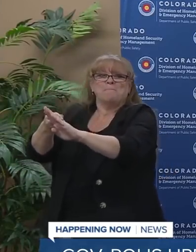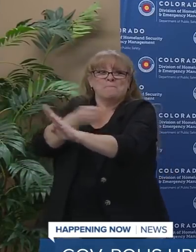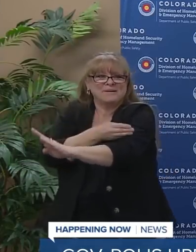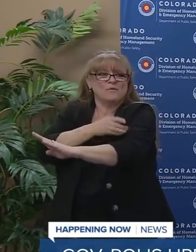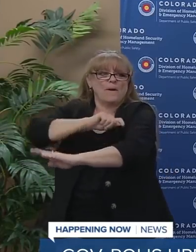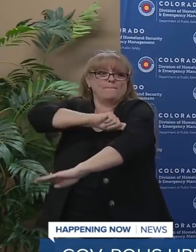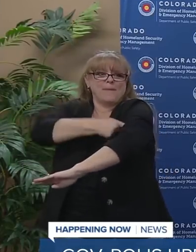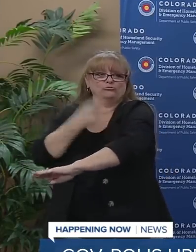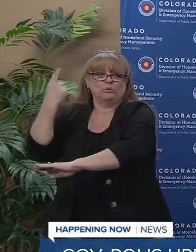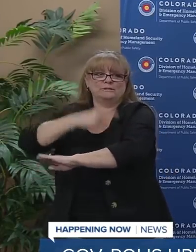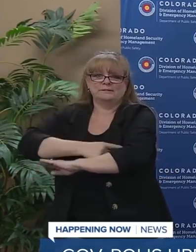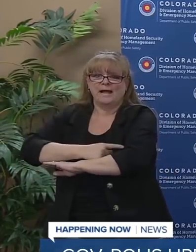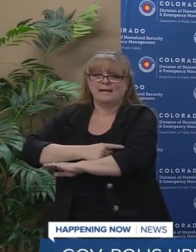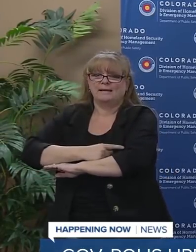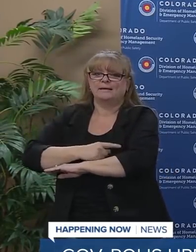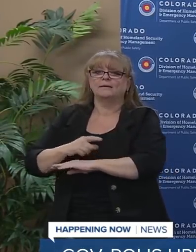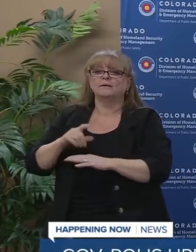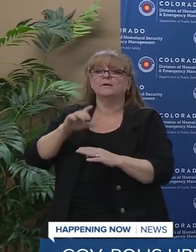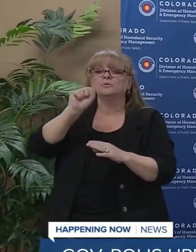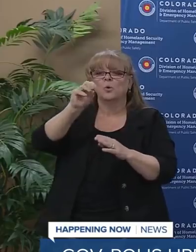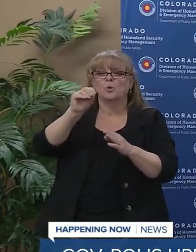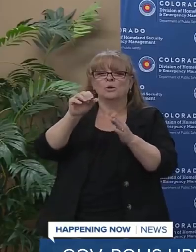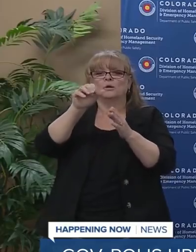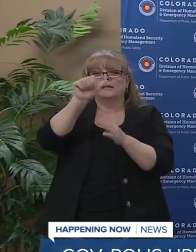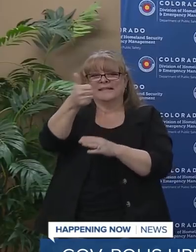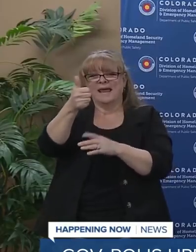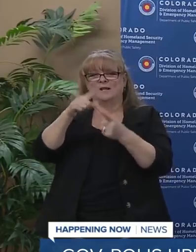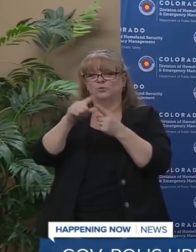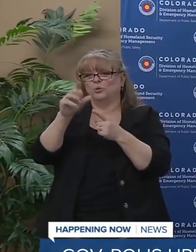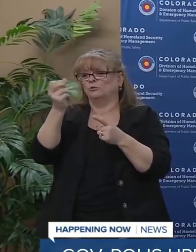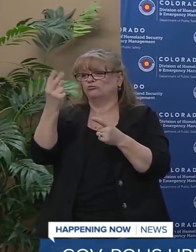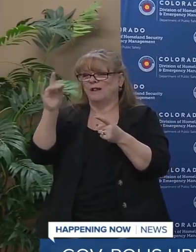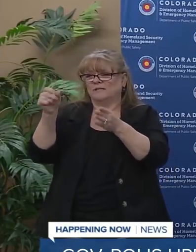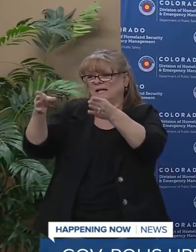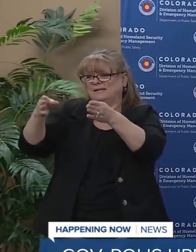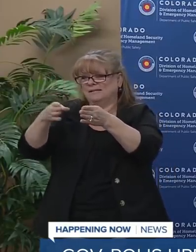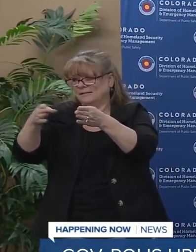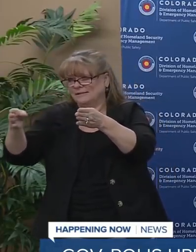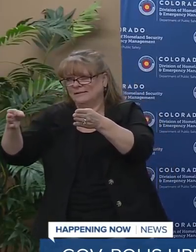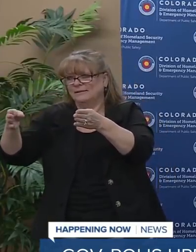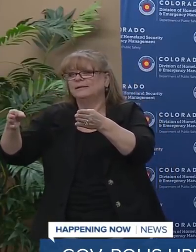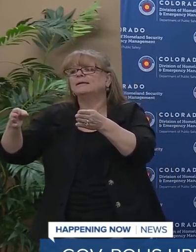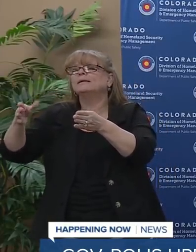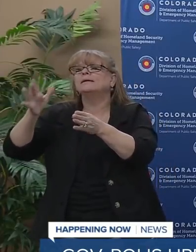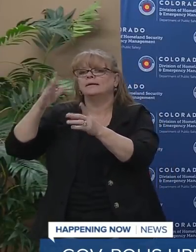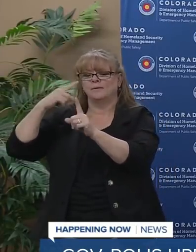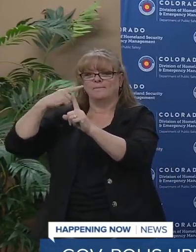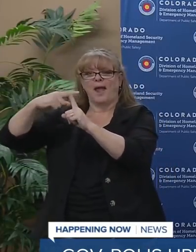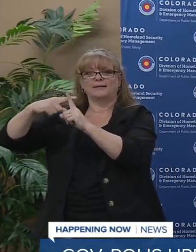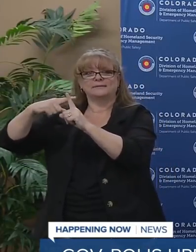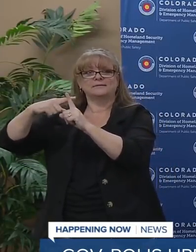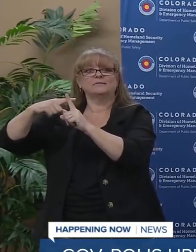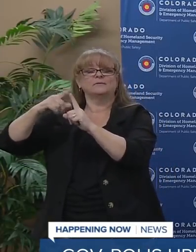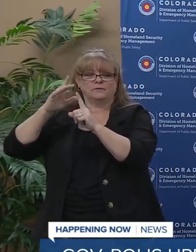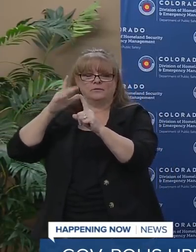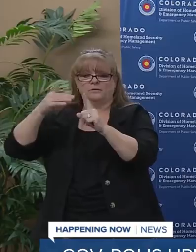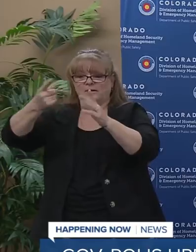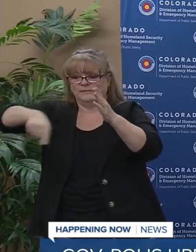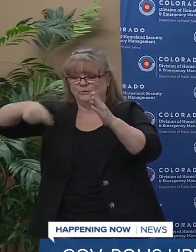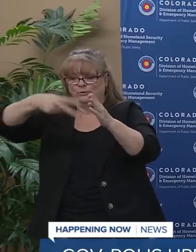days, we're gonna start seeing the impact from wearing masks, especially again for those grocery workers and others. And there's been a number of